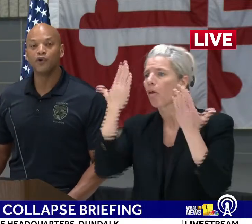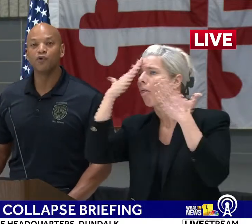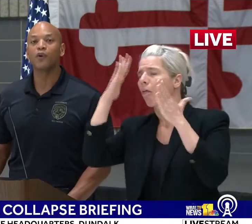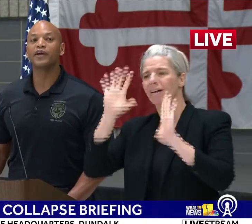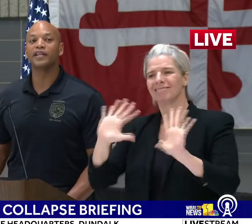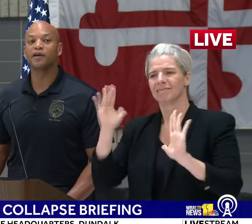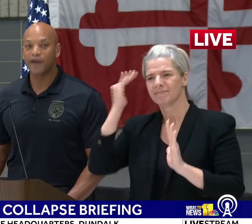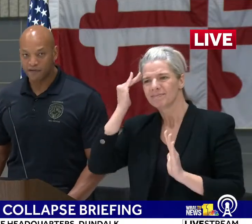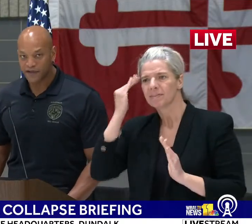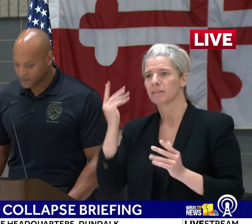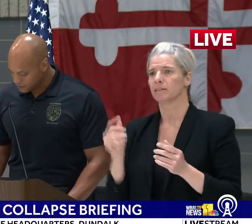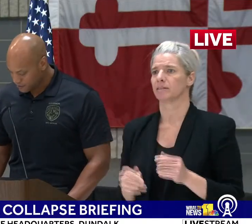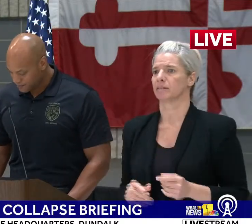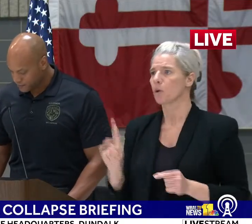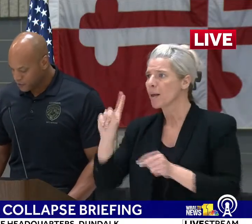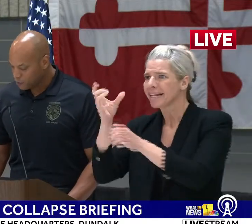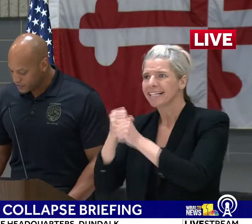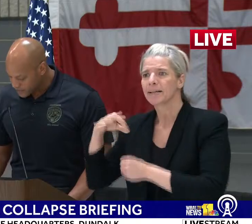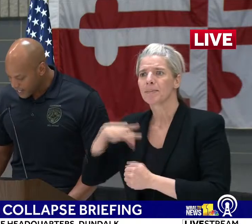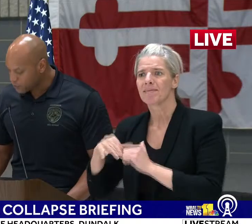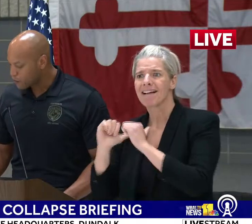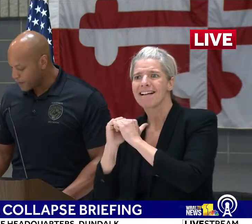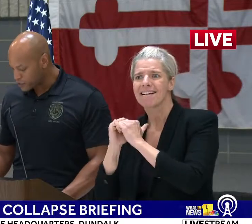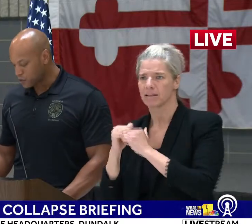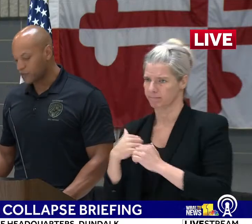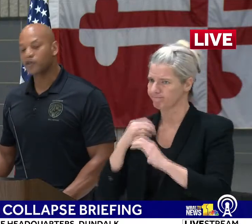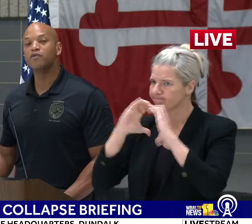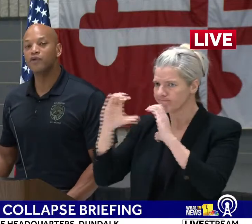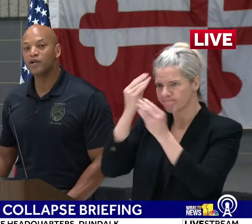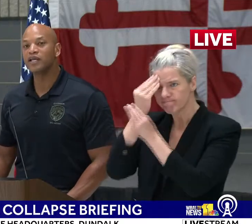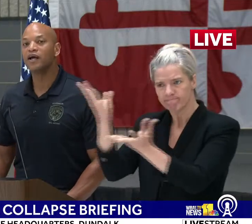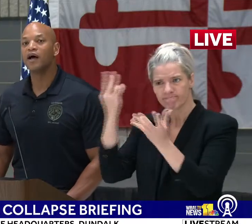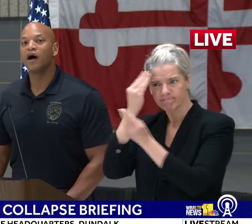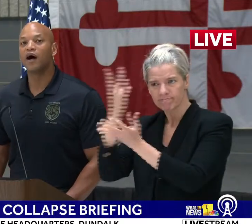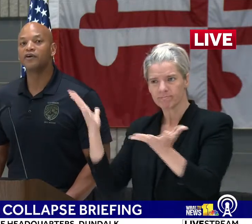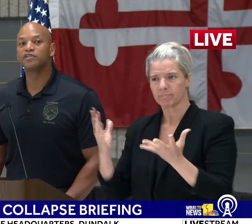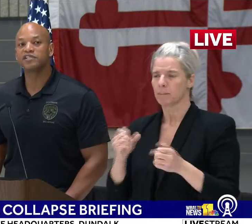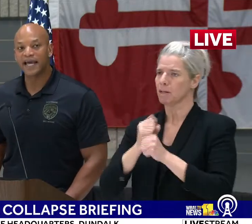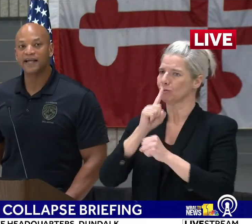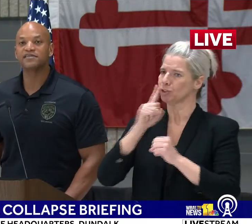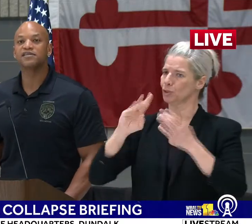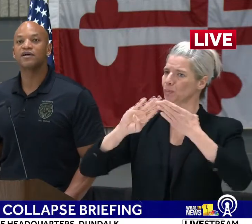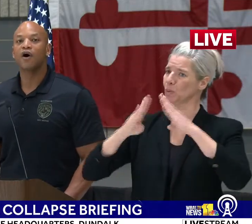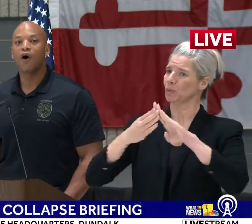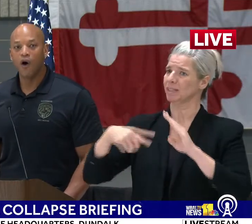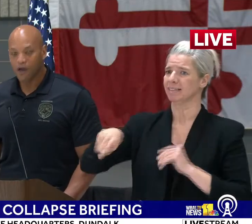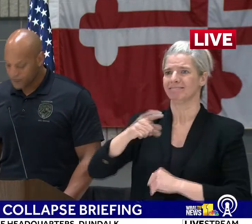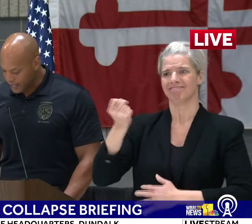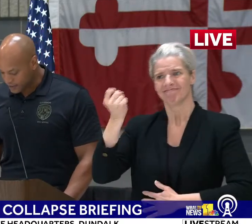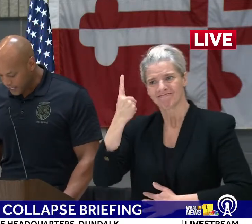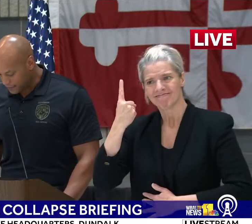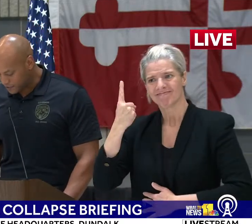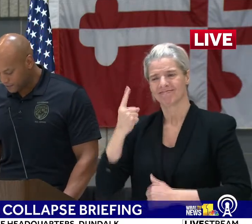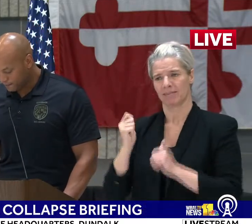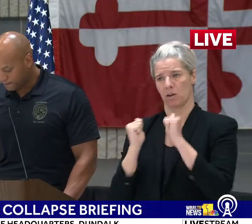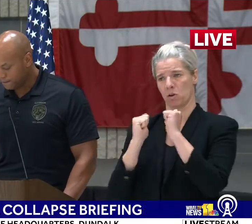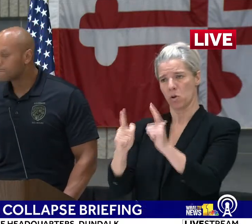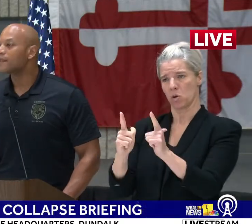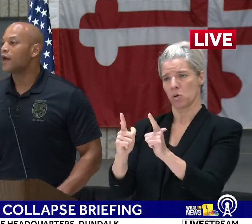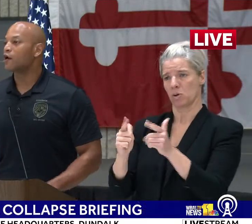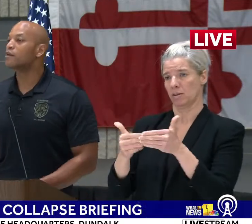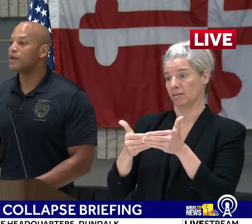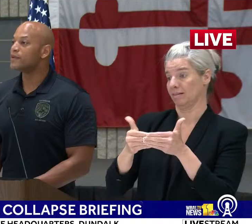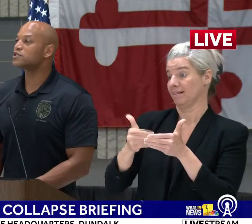would make sure that people knew where to get their benefits. We said we will make sure that the community understands all of the next steps.